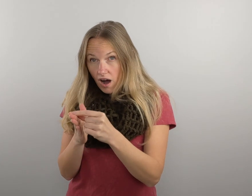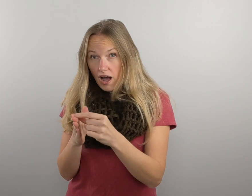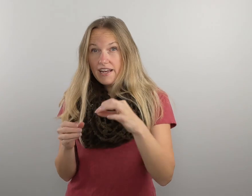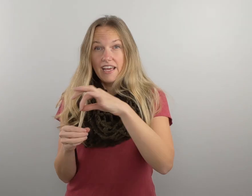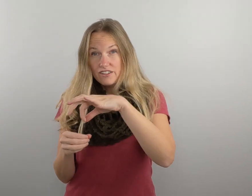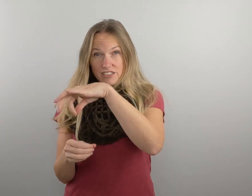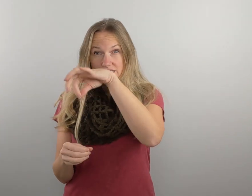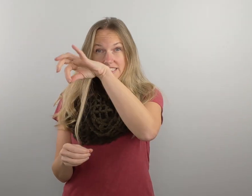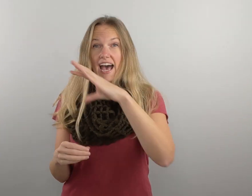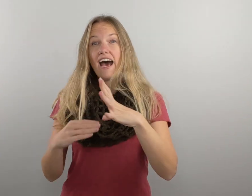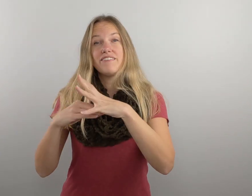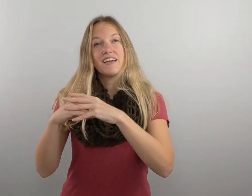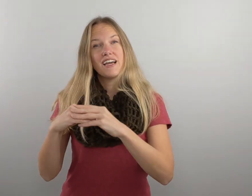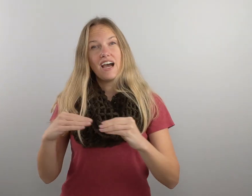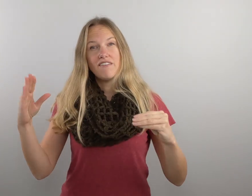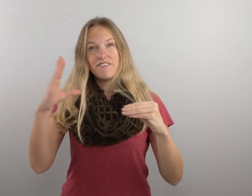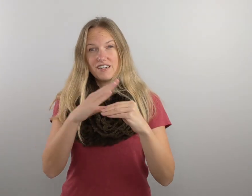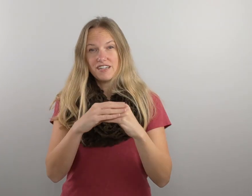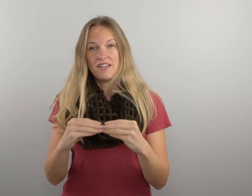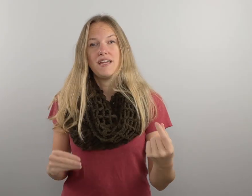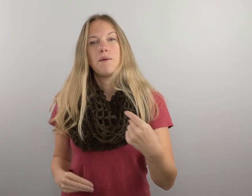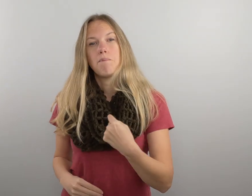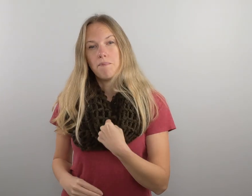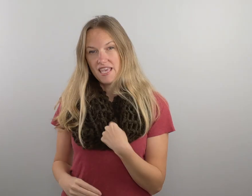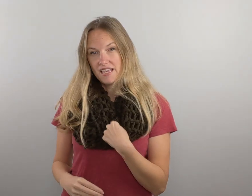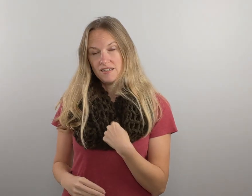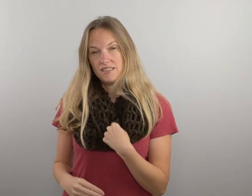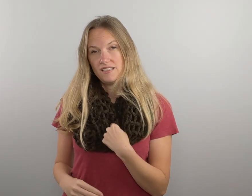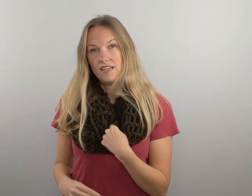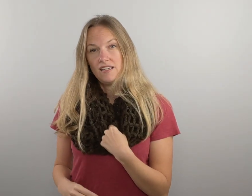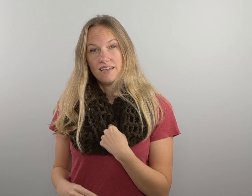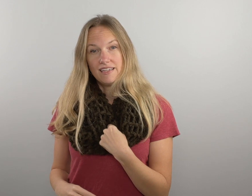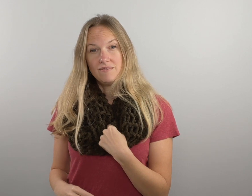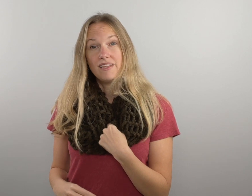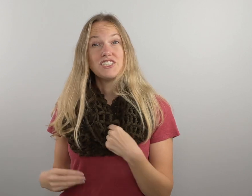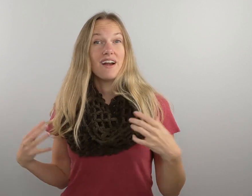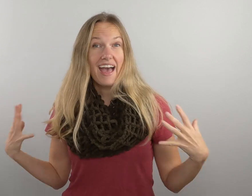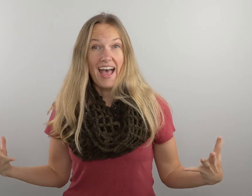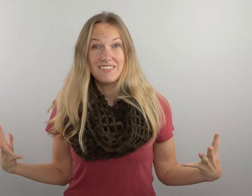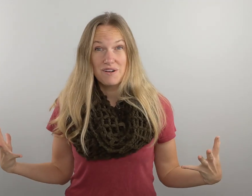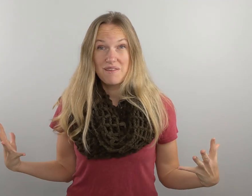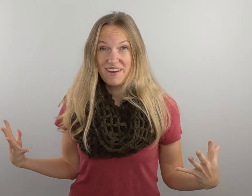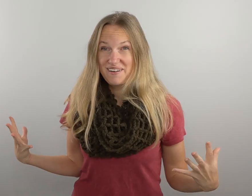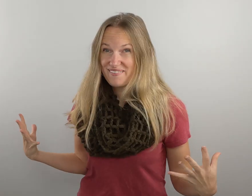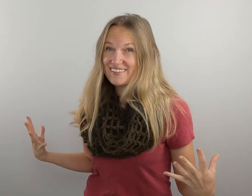rod and your staff comfort me. Let's try that from the very, very